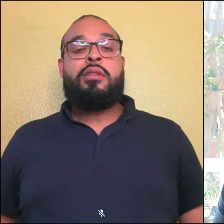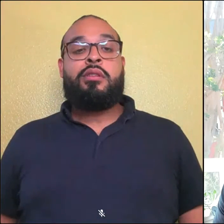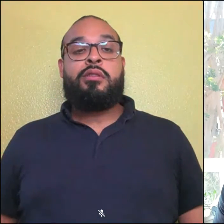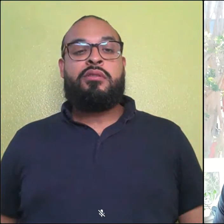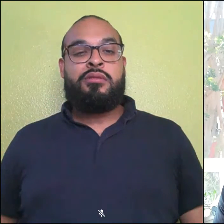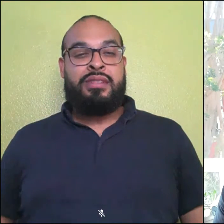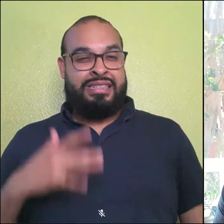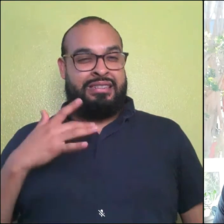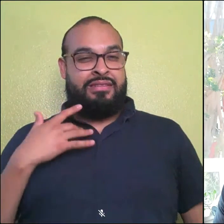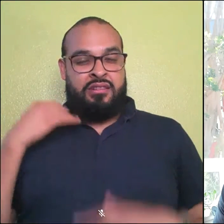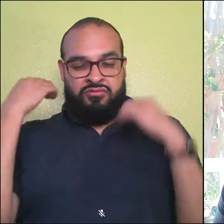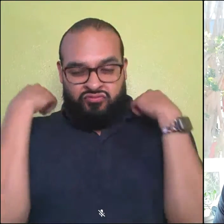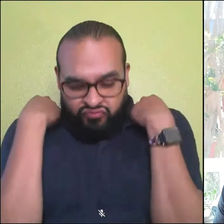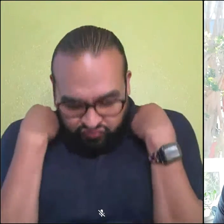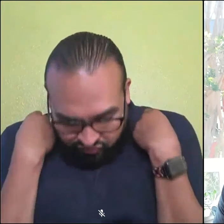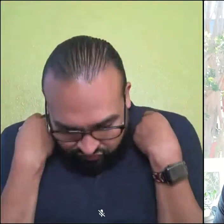knees because he's feeling fear.